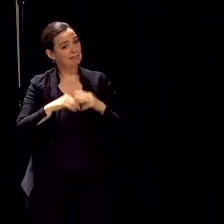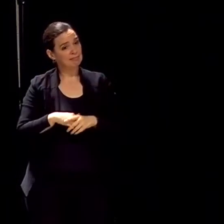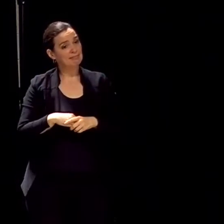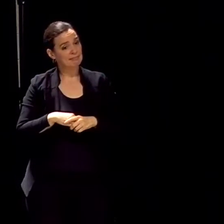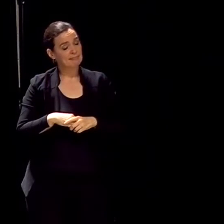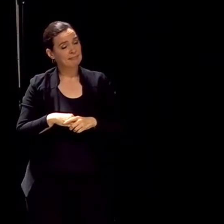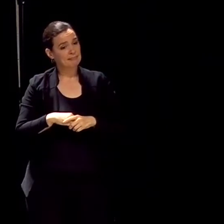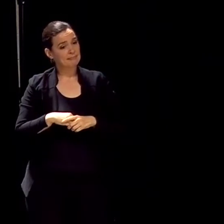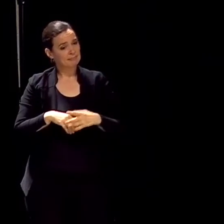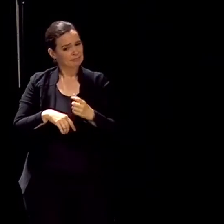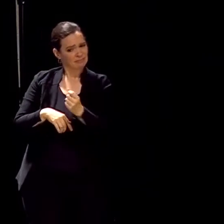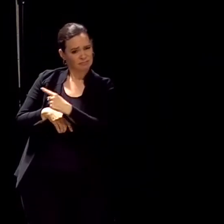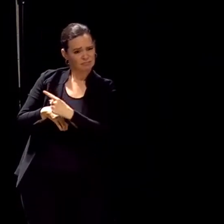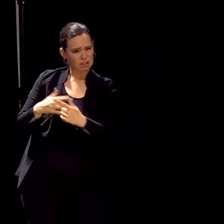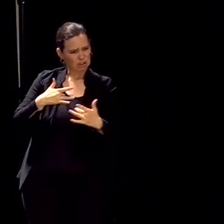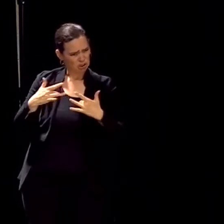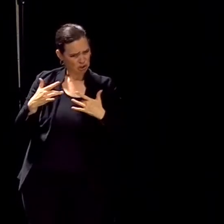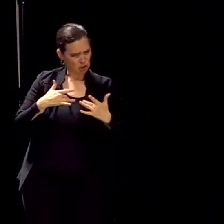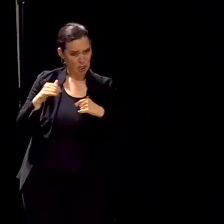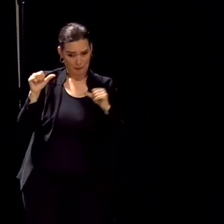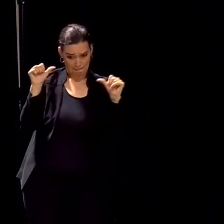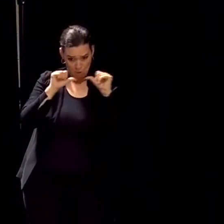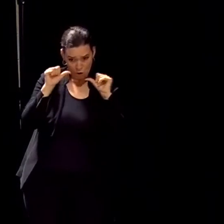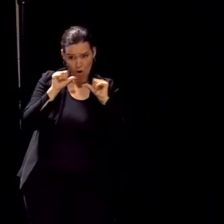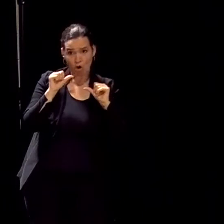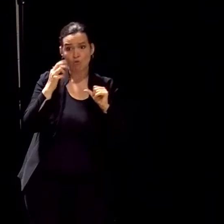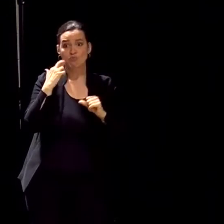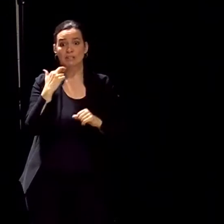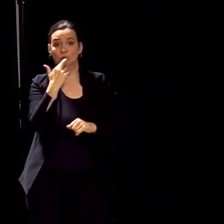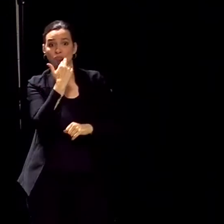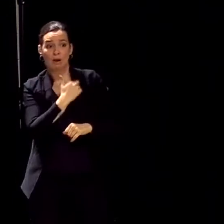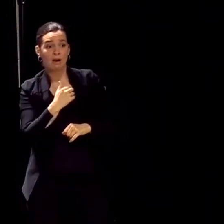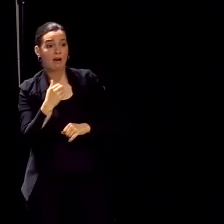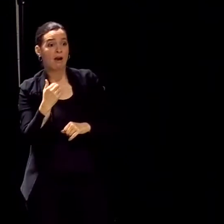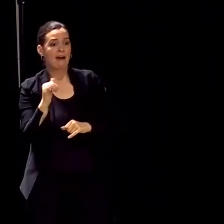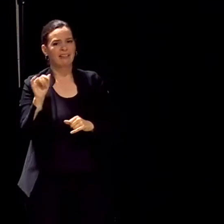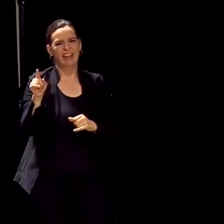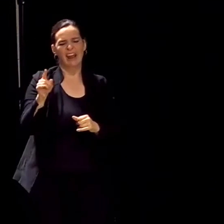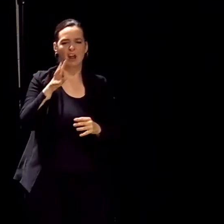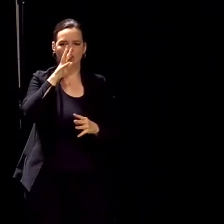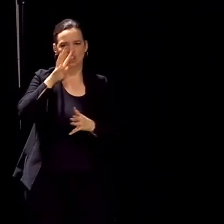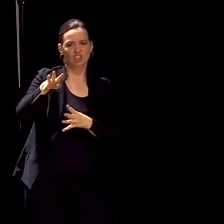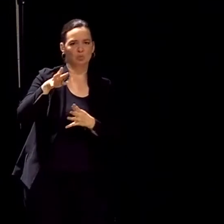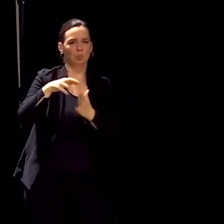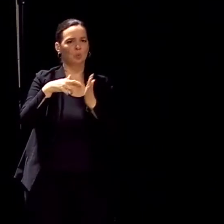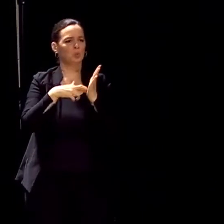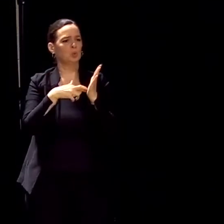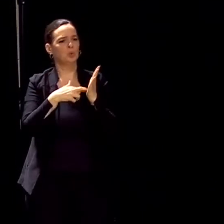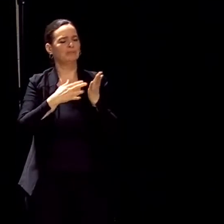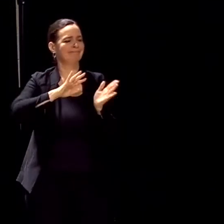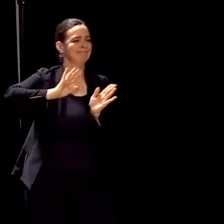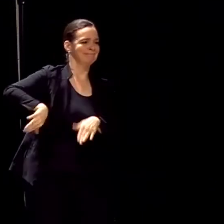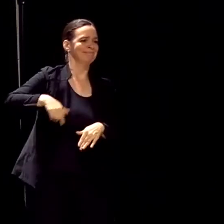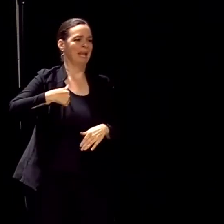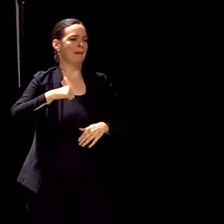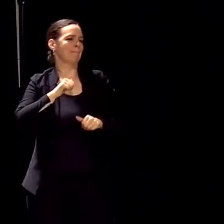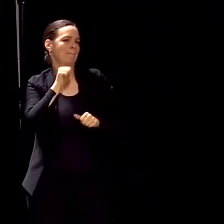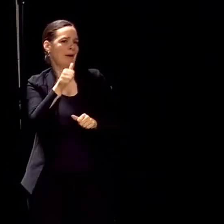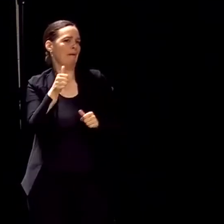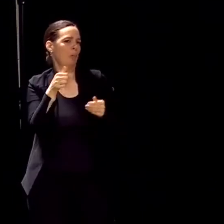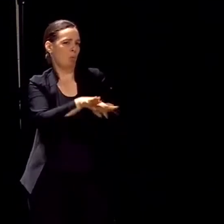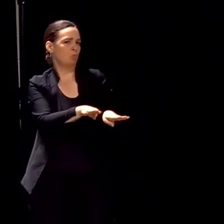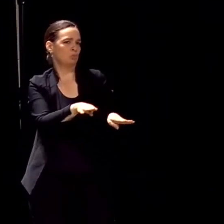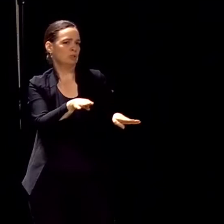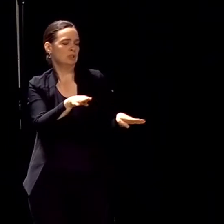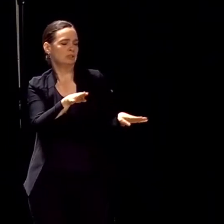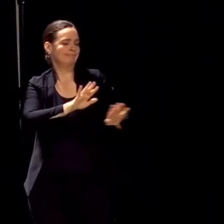find it worthwhile to open at all if they can't be open past midnight, or if they can't seat a table with more than 4 people? Yeah, I think